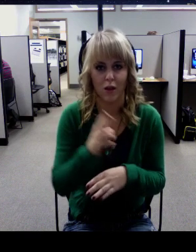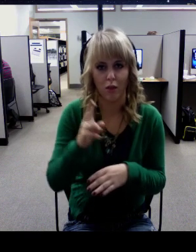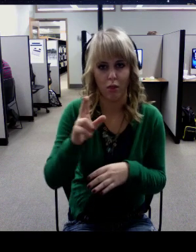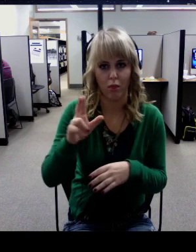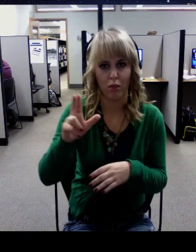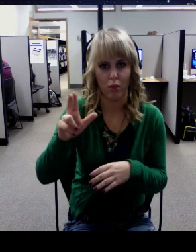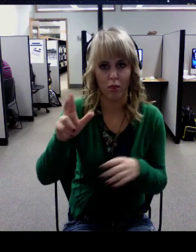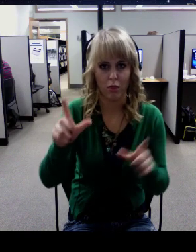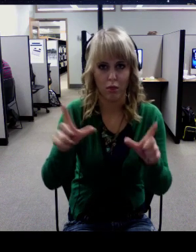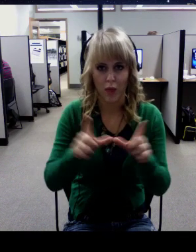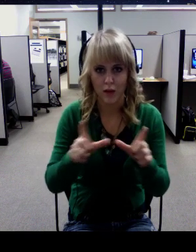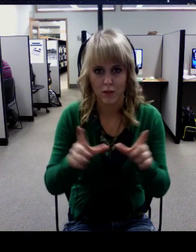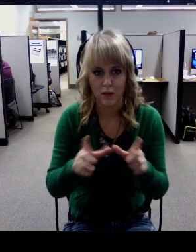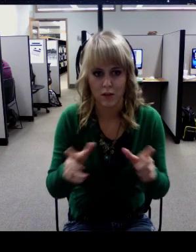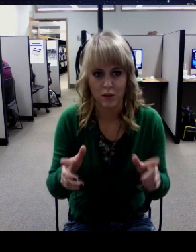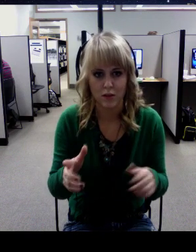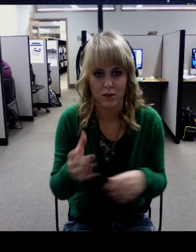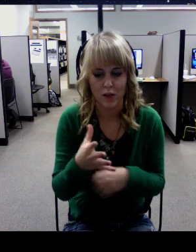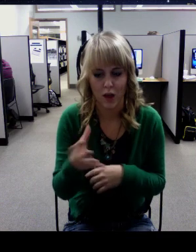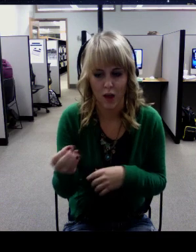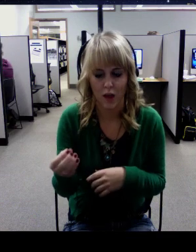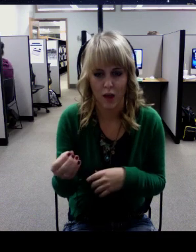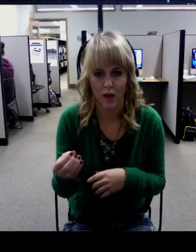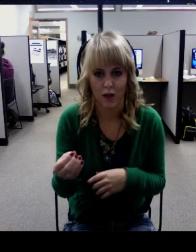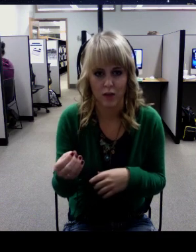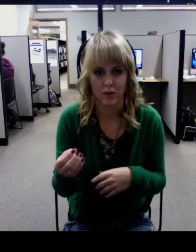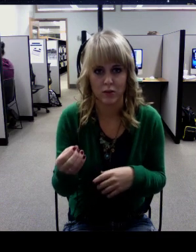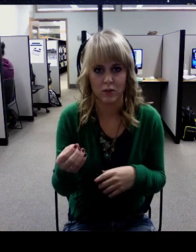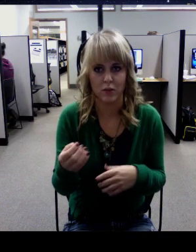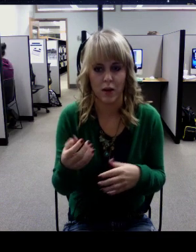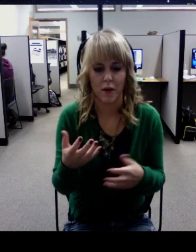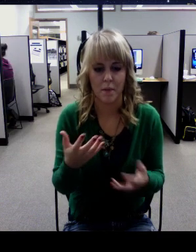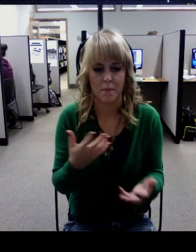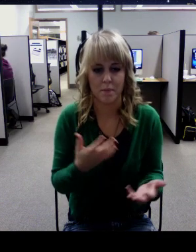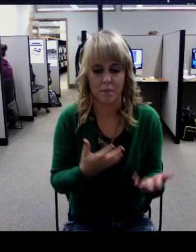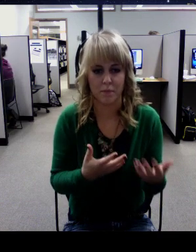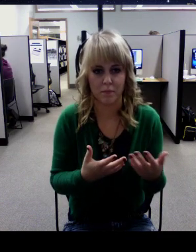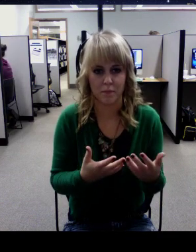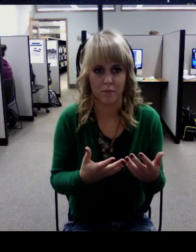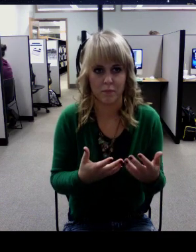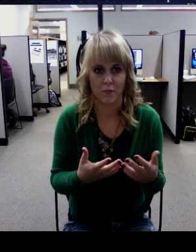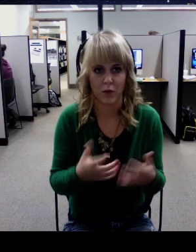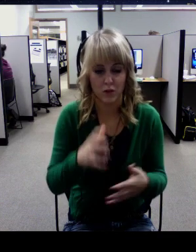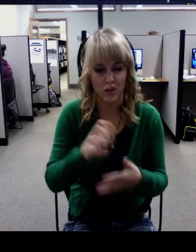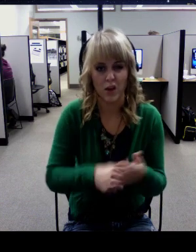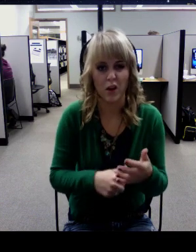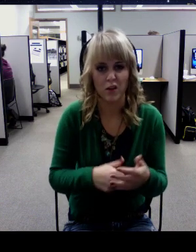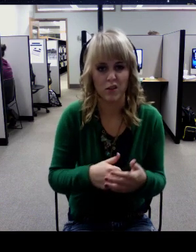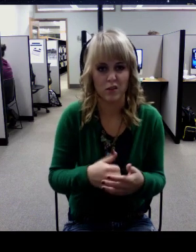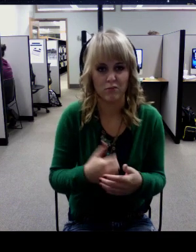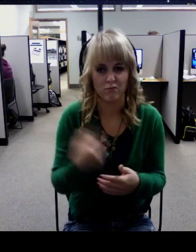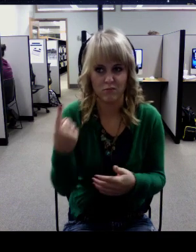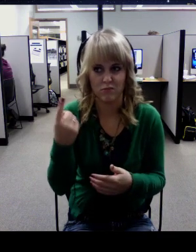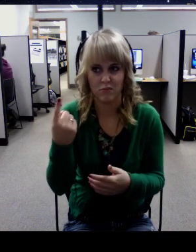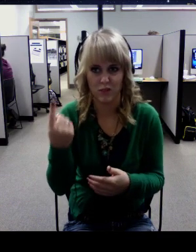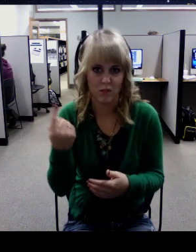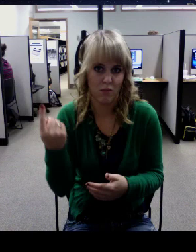and pay to keep up a license, those are also deductible. An independent contractor can